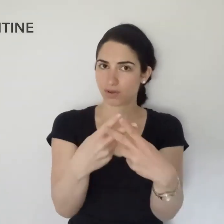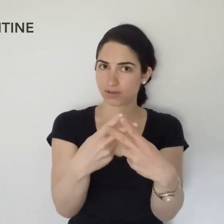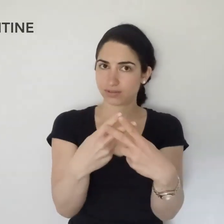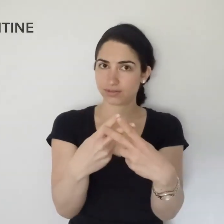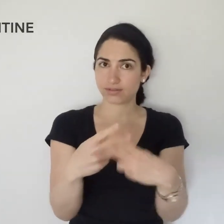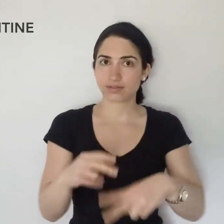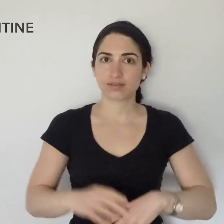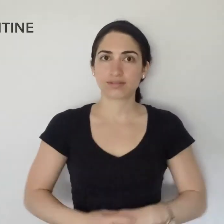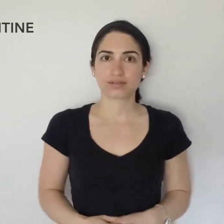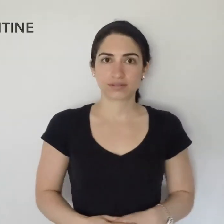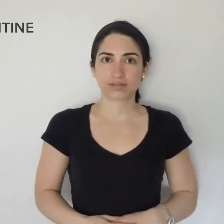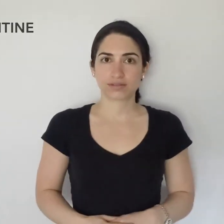Quarantine.